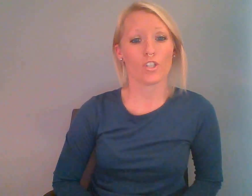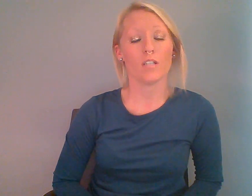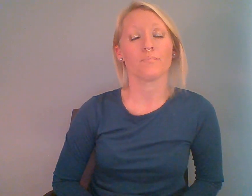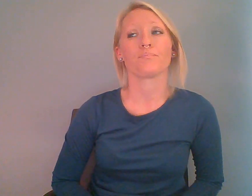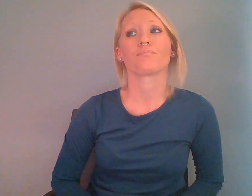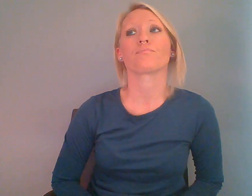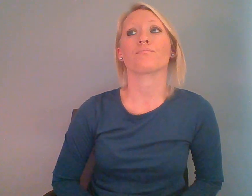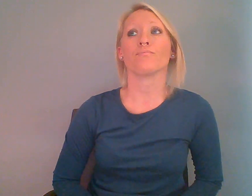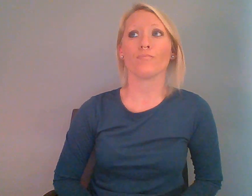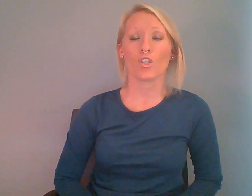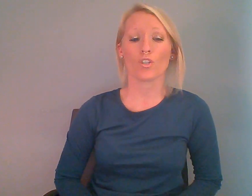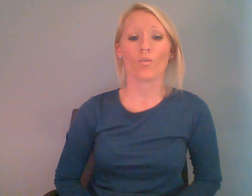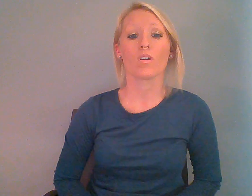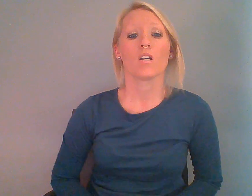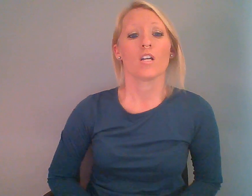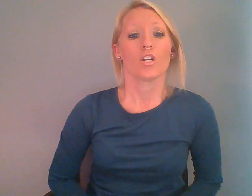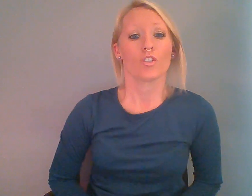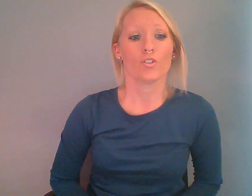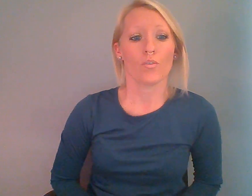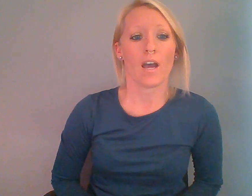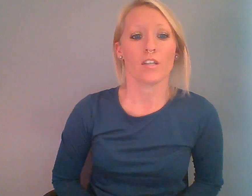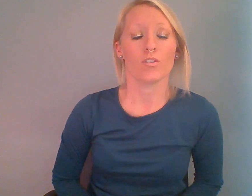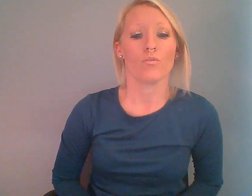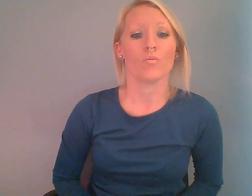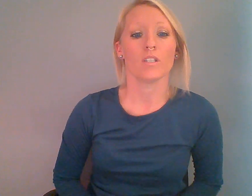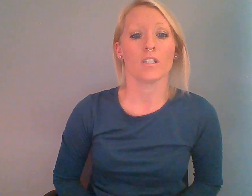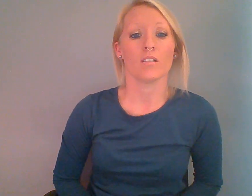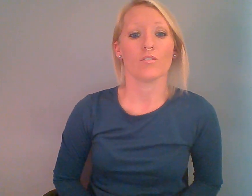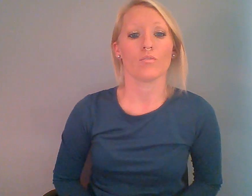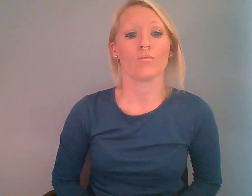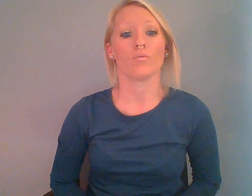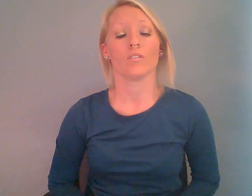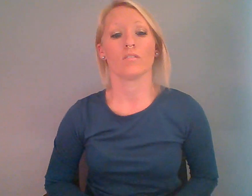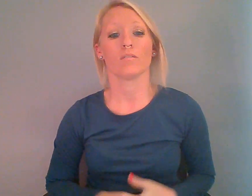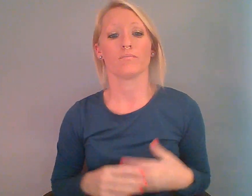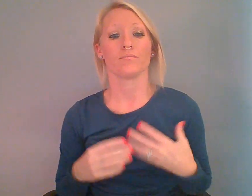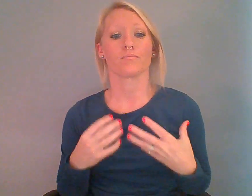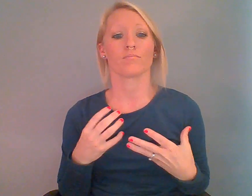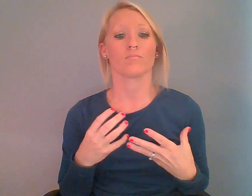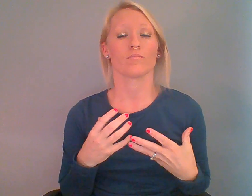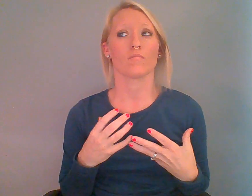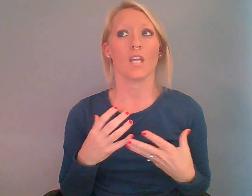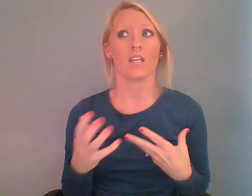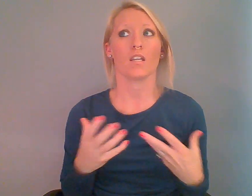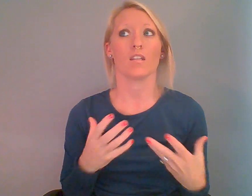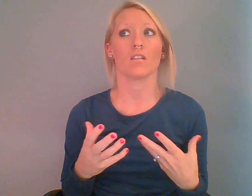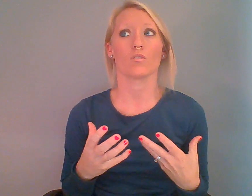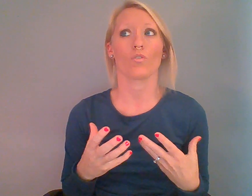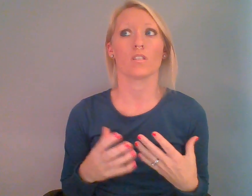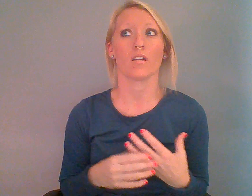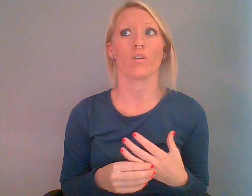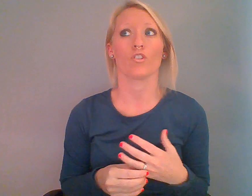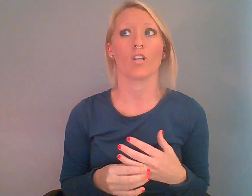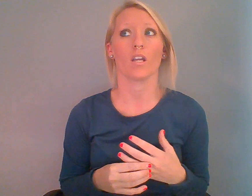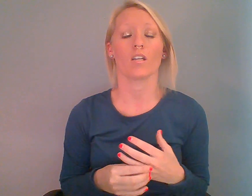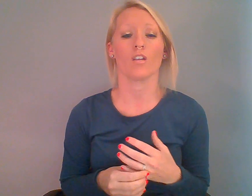strategy. So to do that, you need to take in the source language and